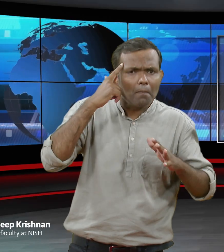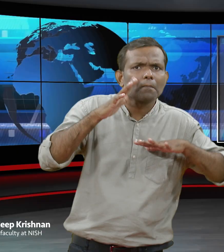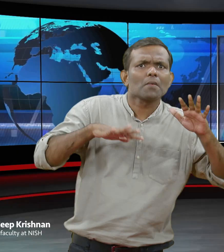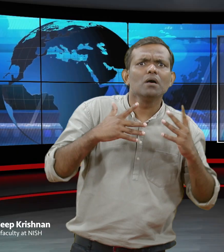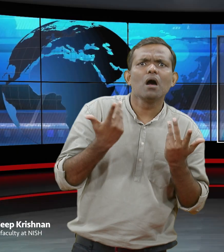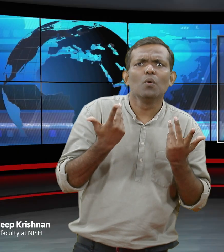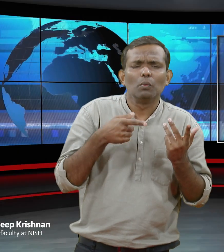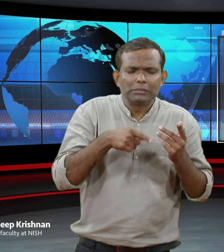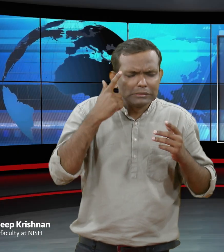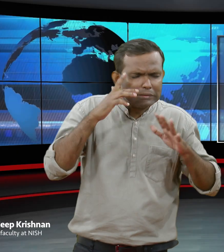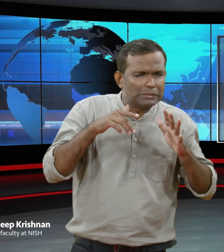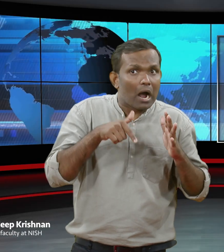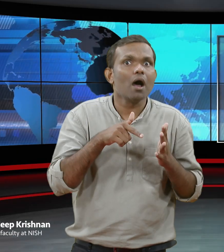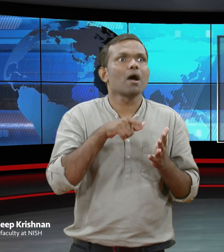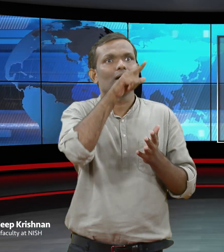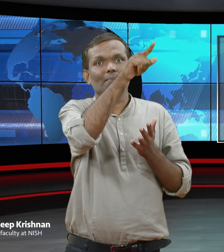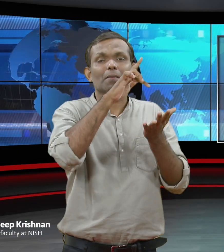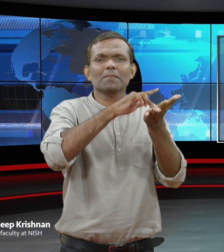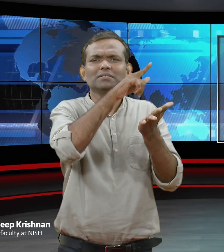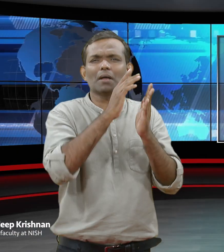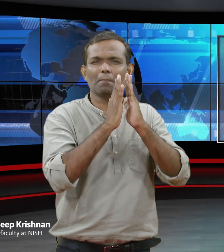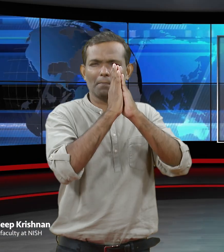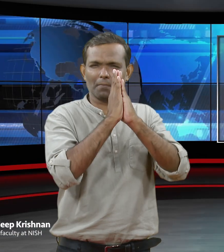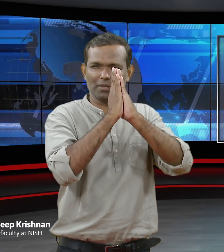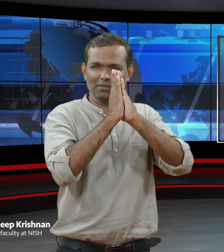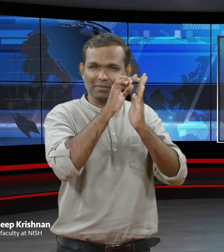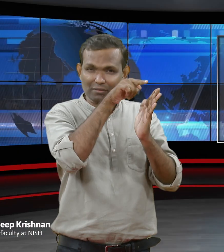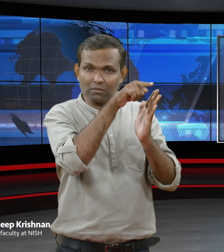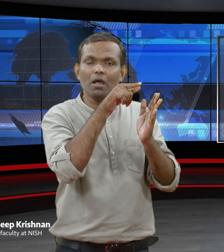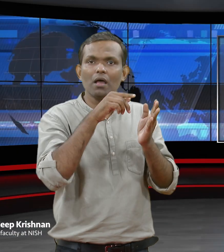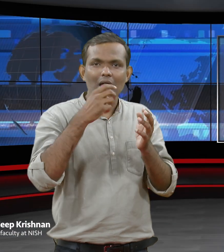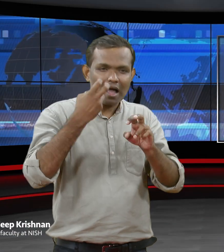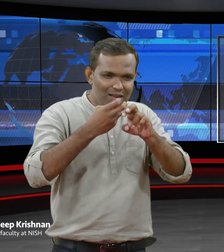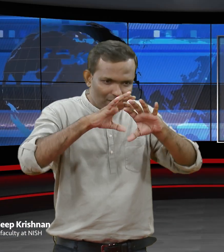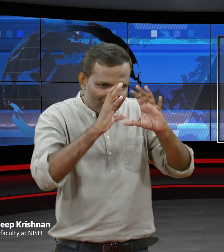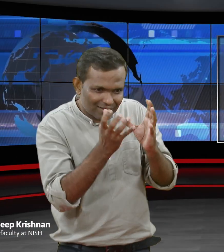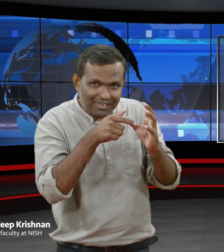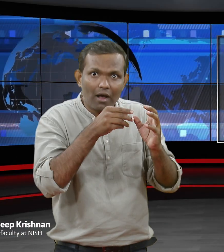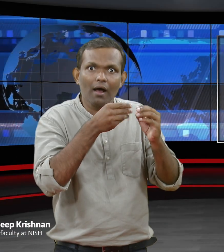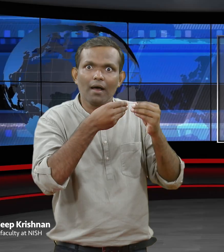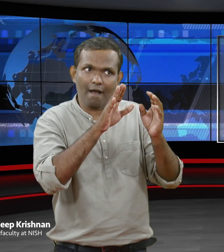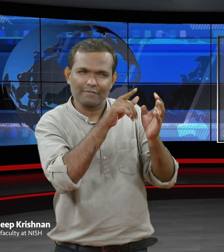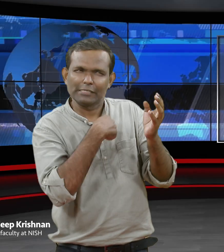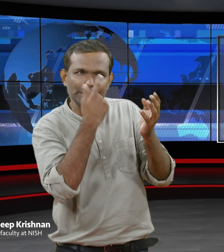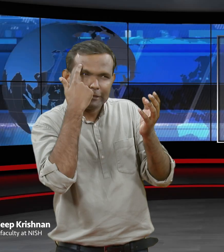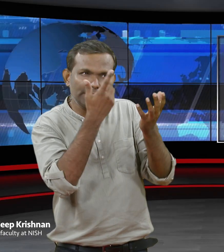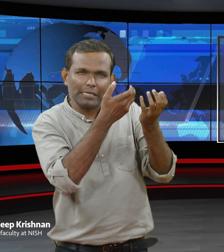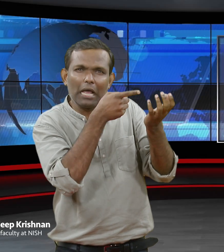Indian Ministry of Mines has asked IREL, a state firm, and Midwest Advanced Materials to collect and test